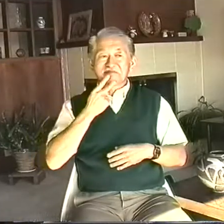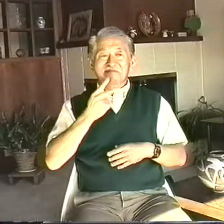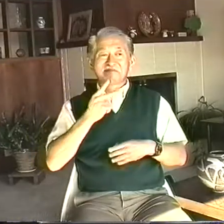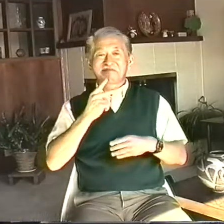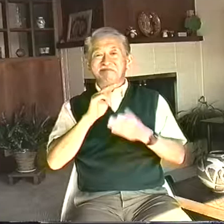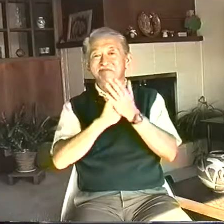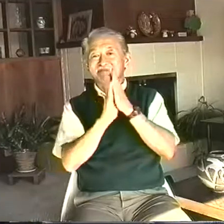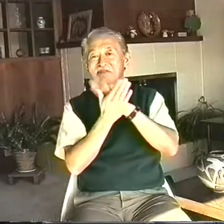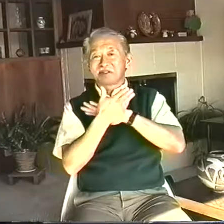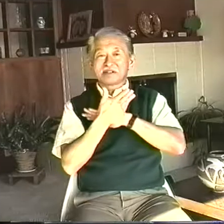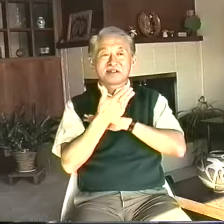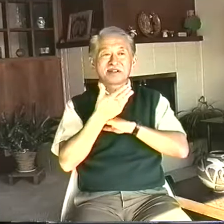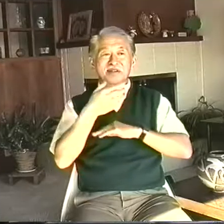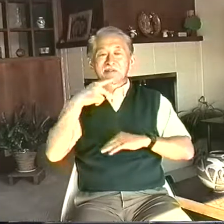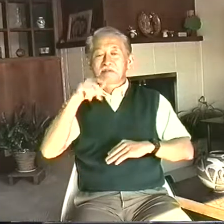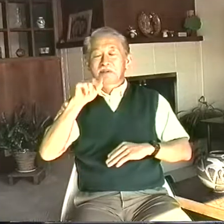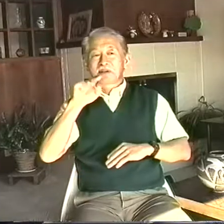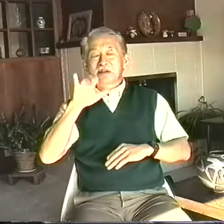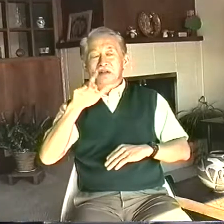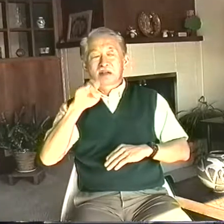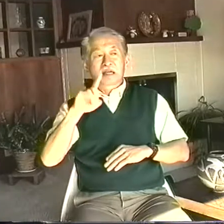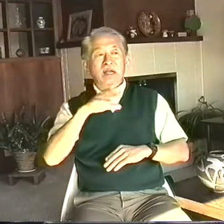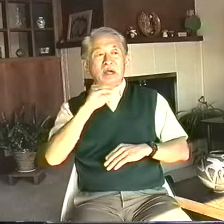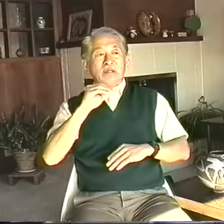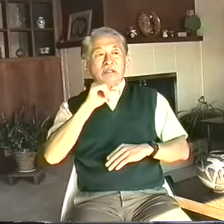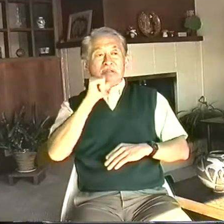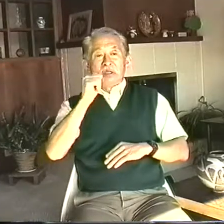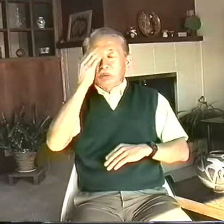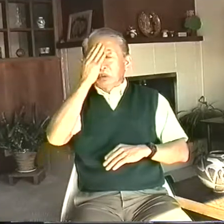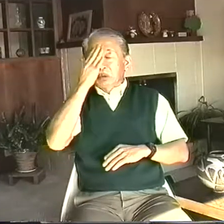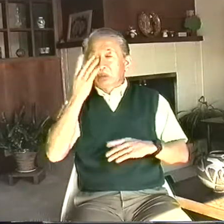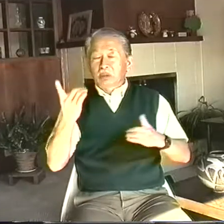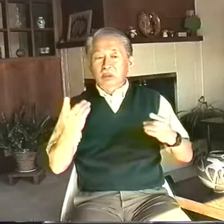I was born deaf. My brother was born hard of hearing.